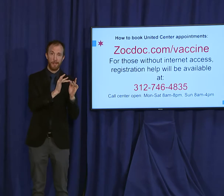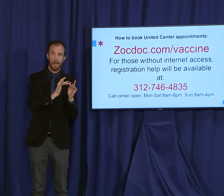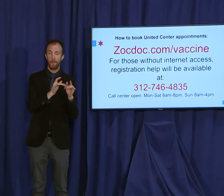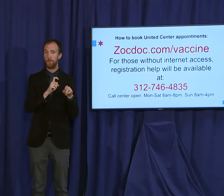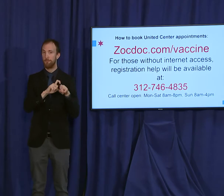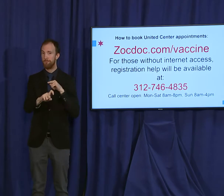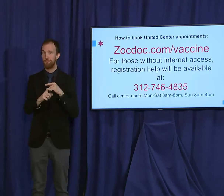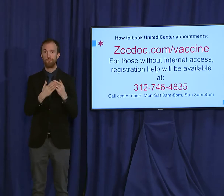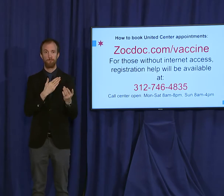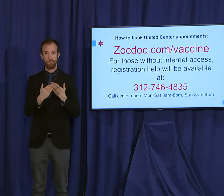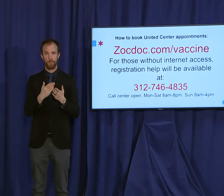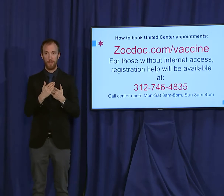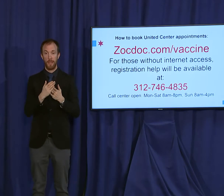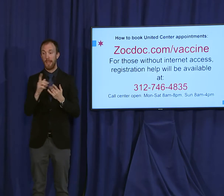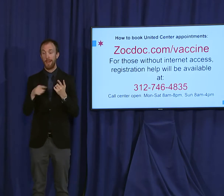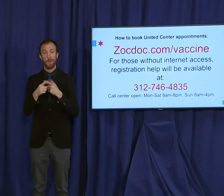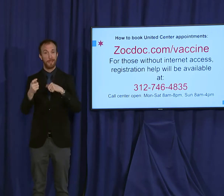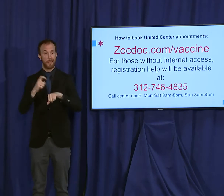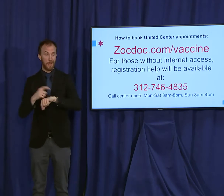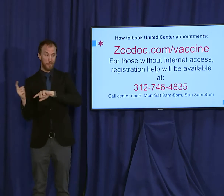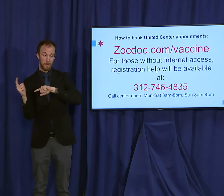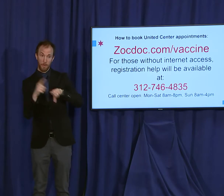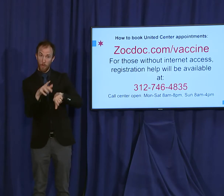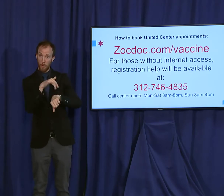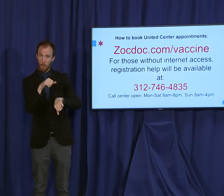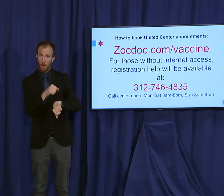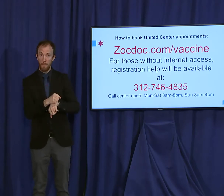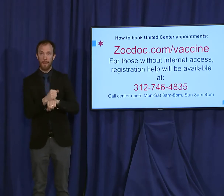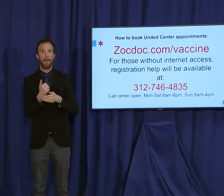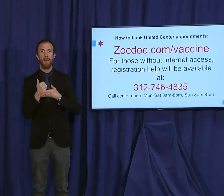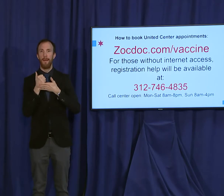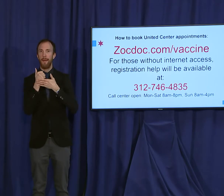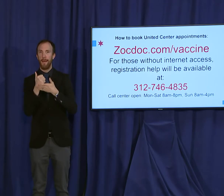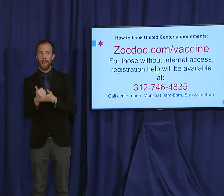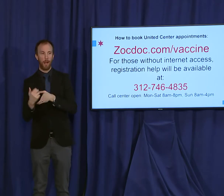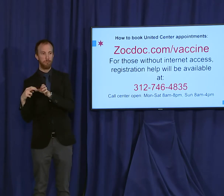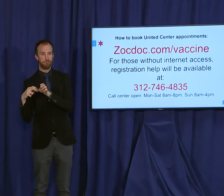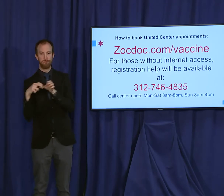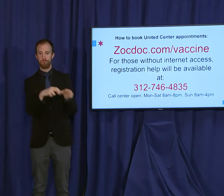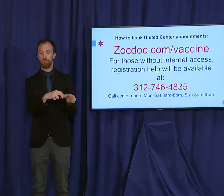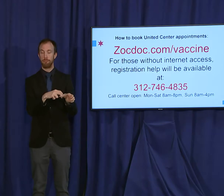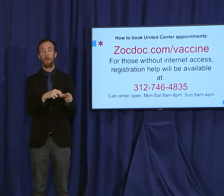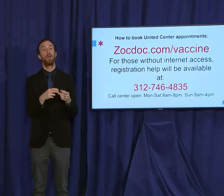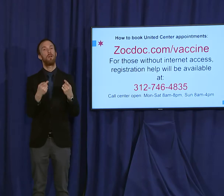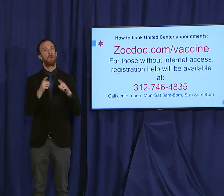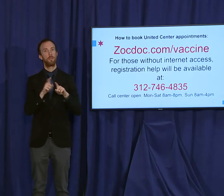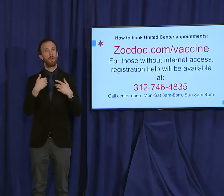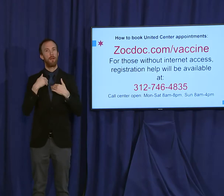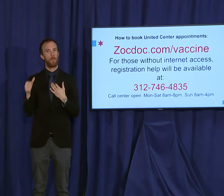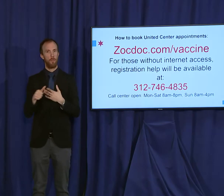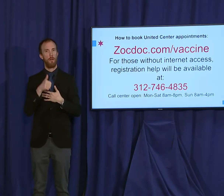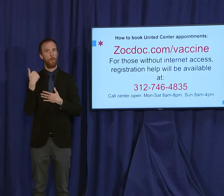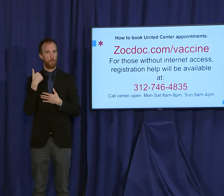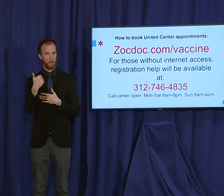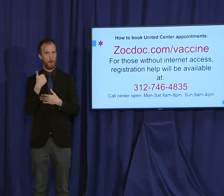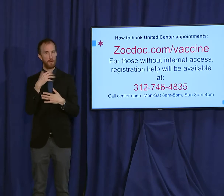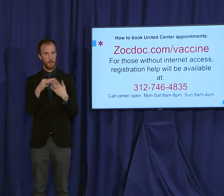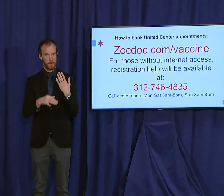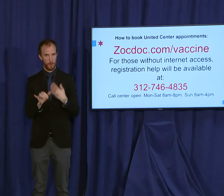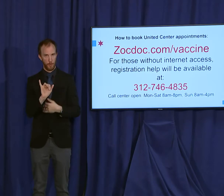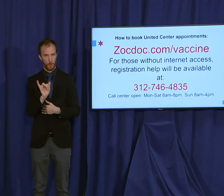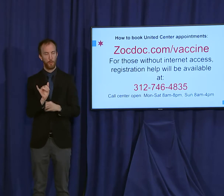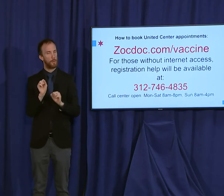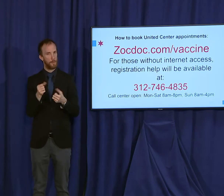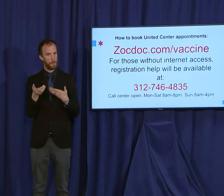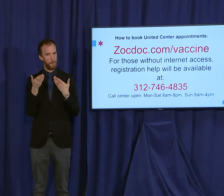the United Center when it's time for their appointment, or we will provide transportation options for them. We must do everything